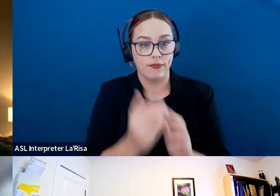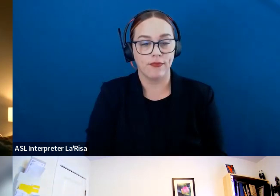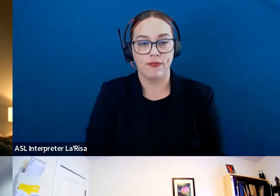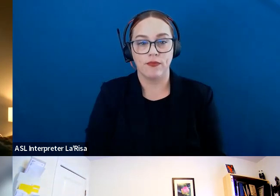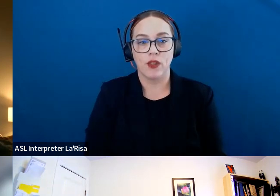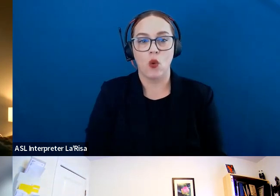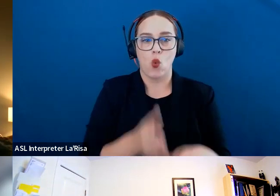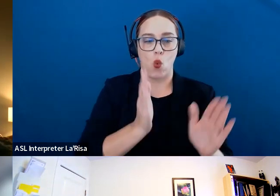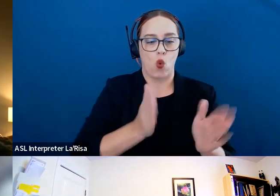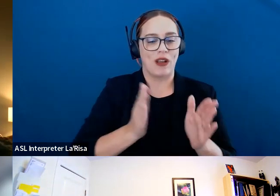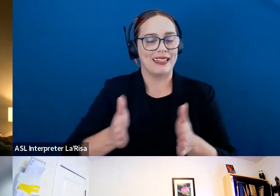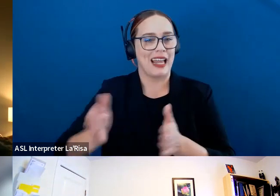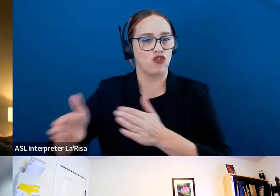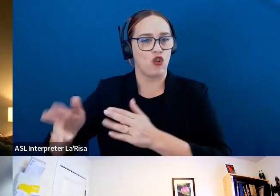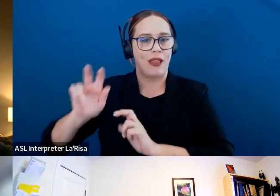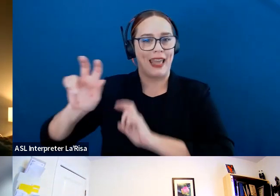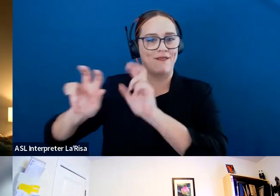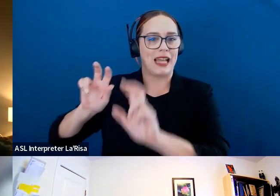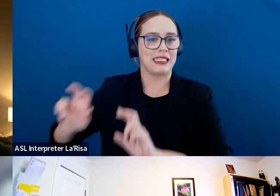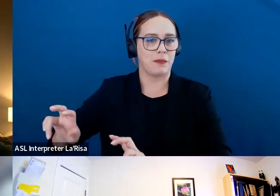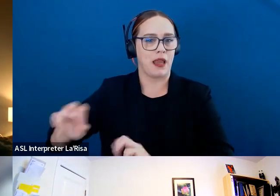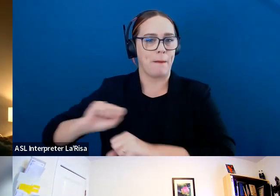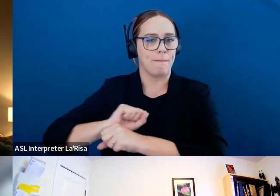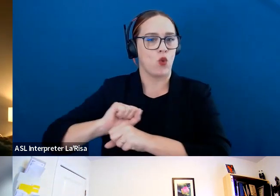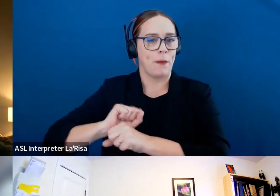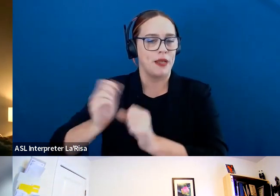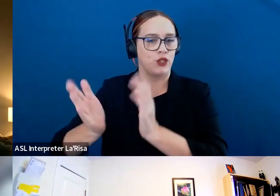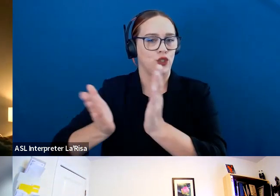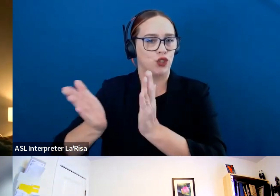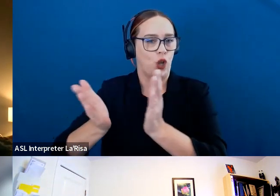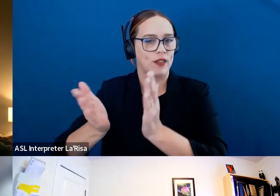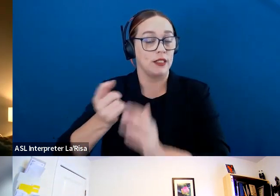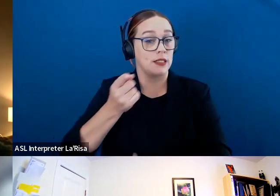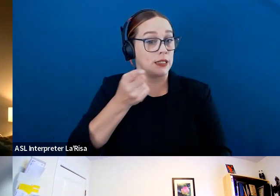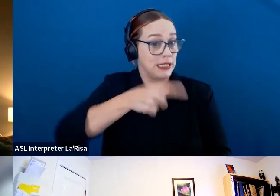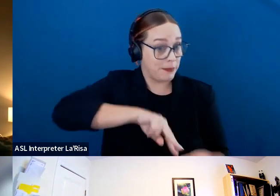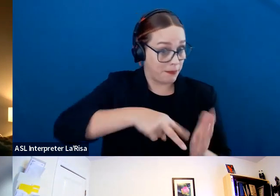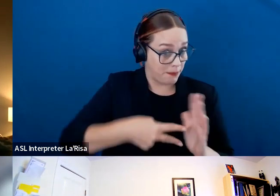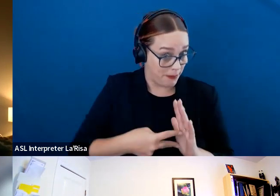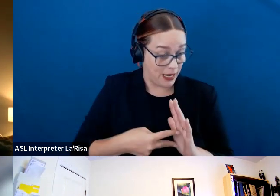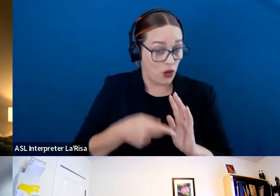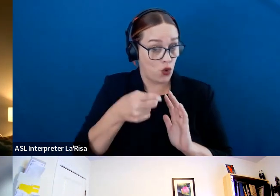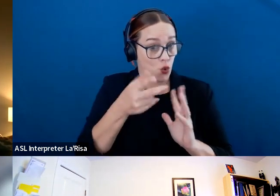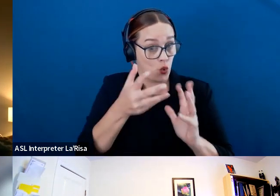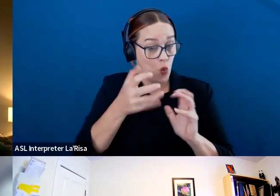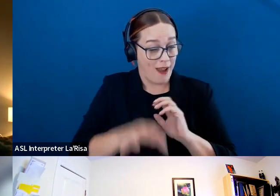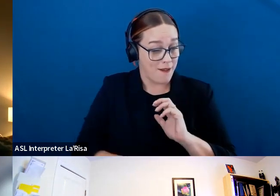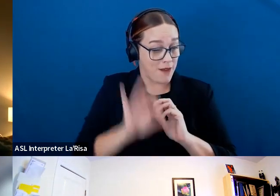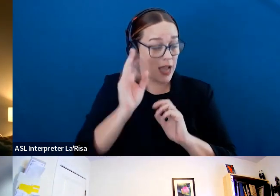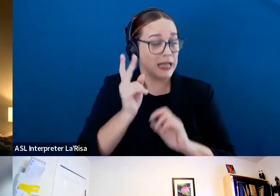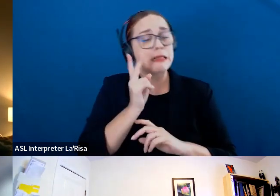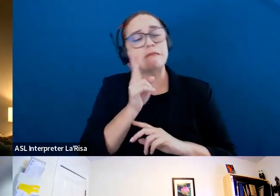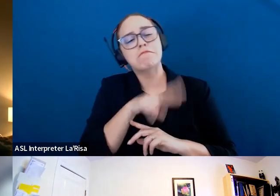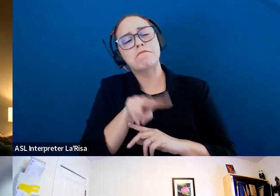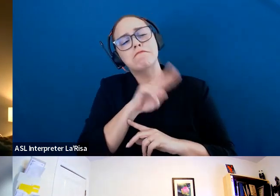organizational investment in employment services. So you want to find out how invested your CIL